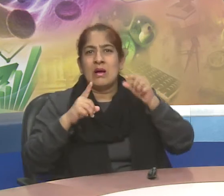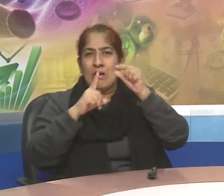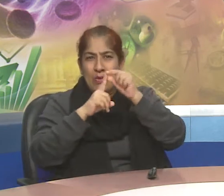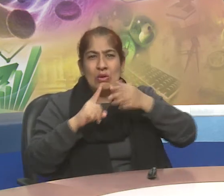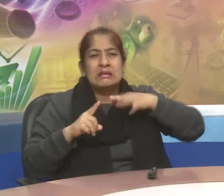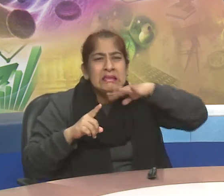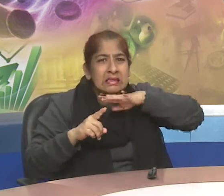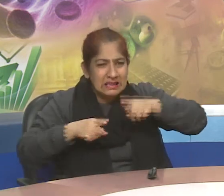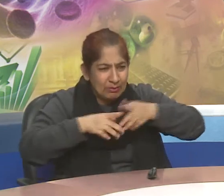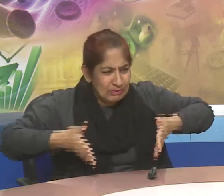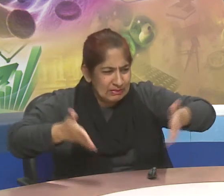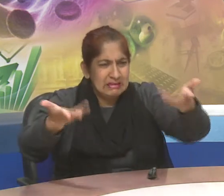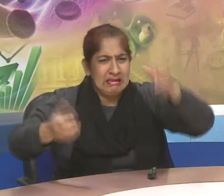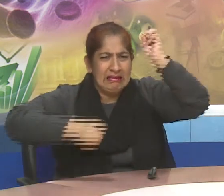what is meant by